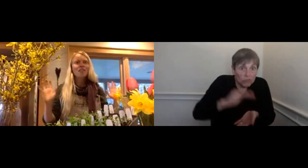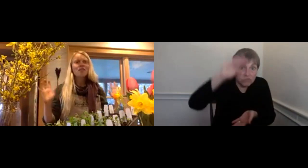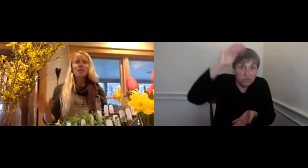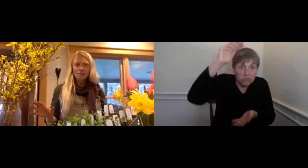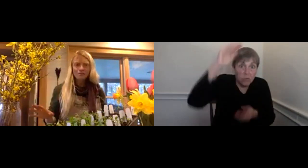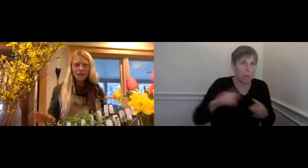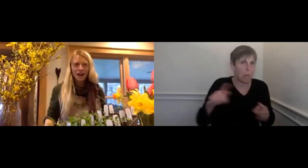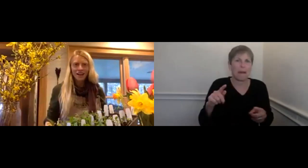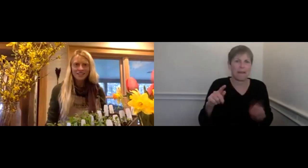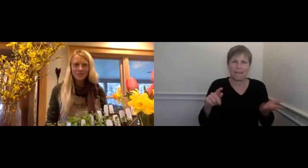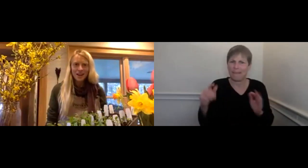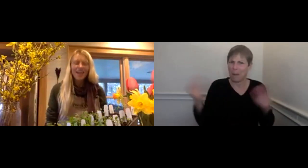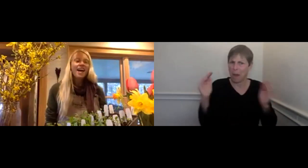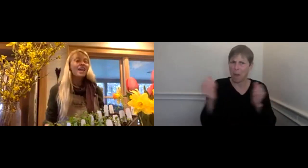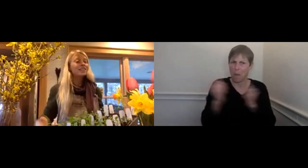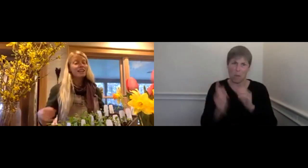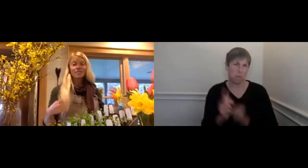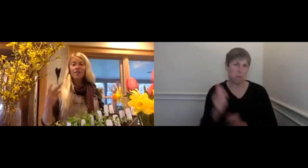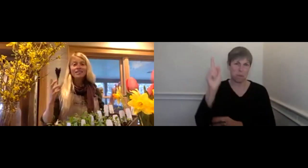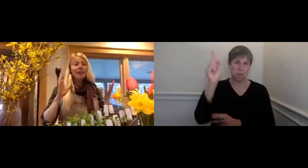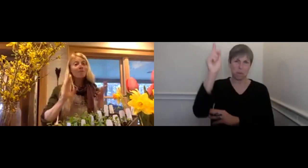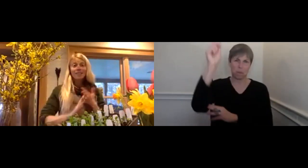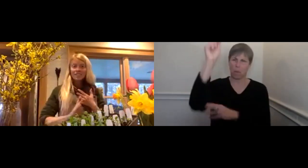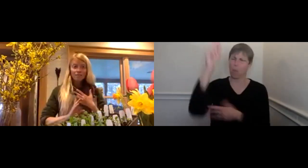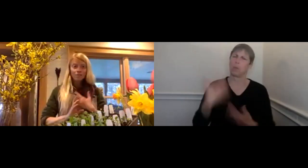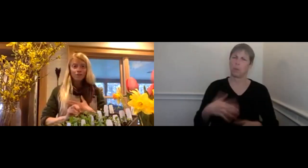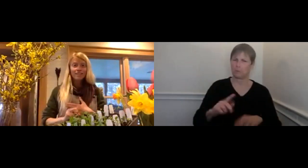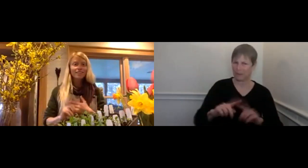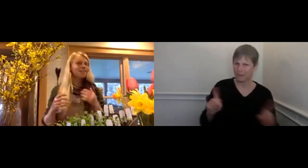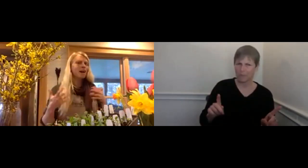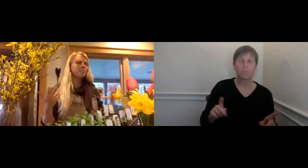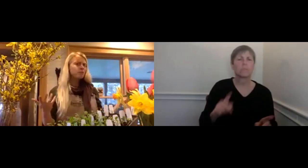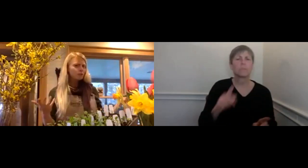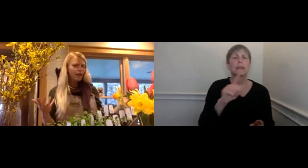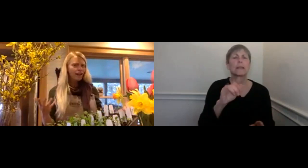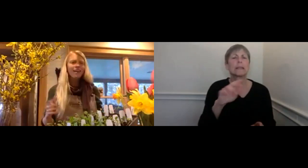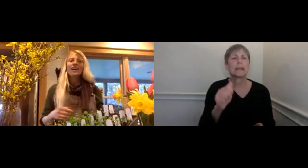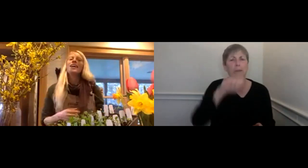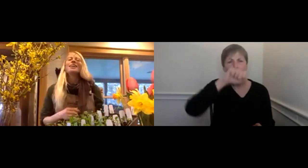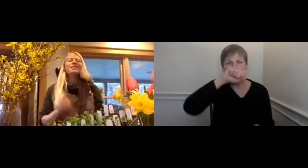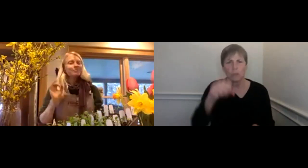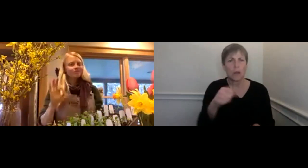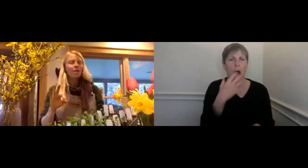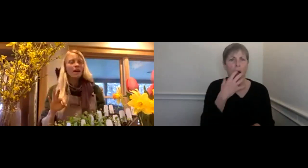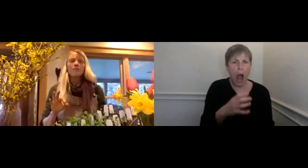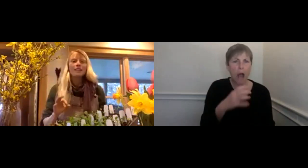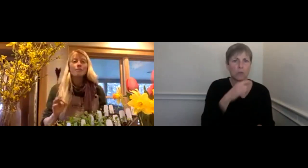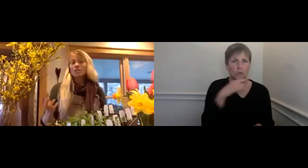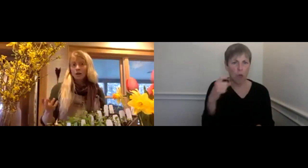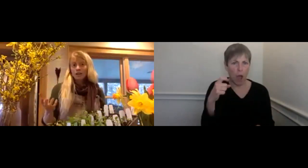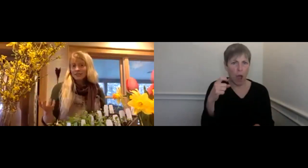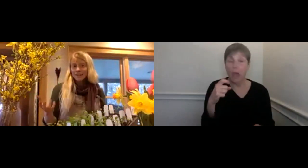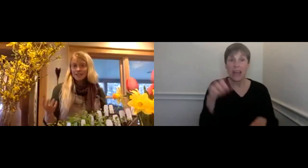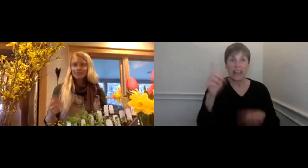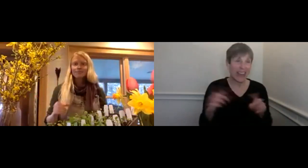zinnias love to be hot and dry. And as long as they have plenty of nutrients and not bone dry, go ahead and plant them in